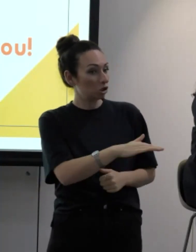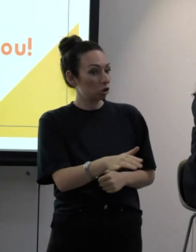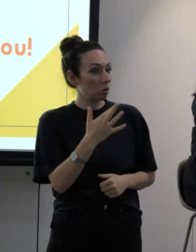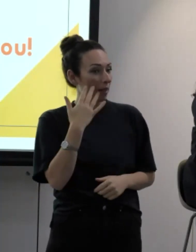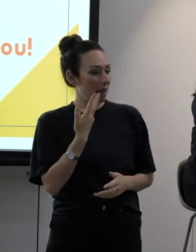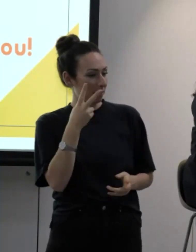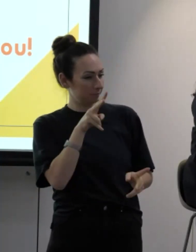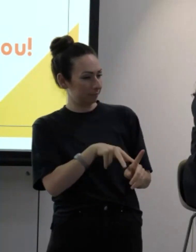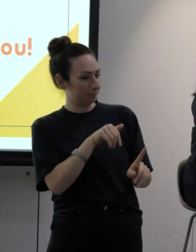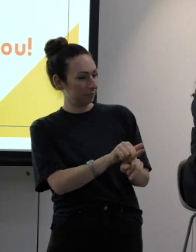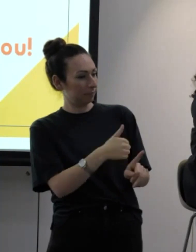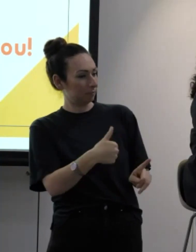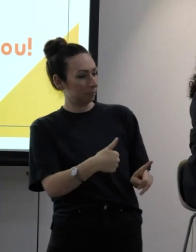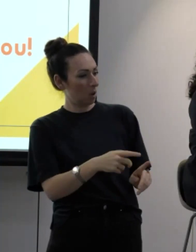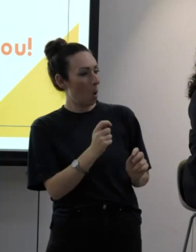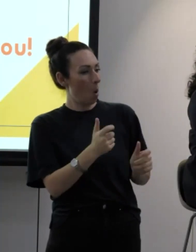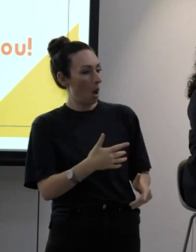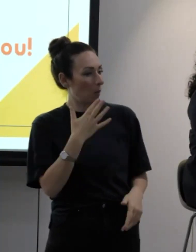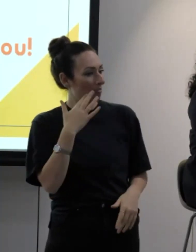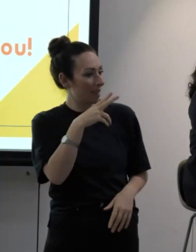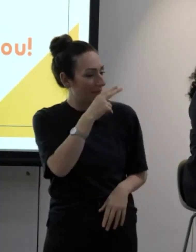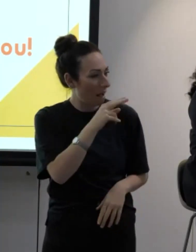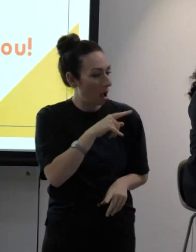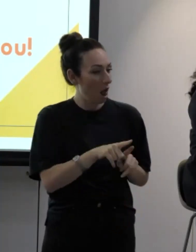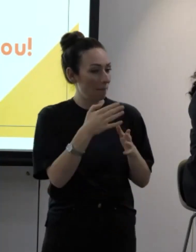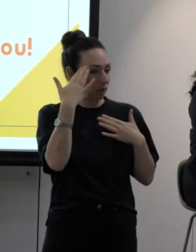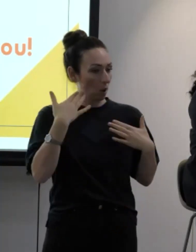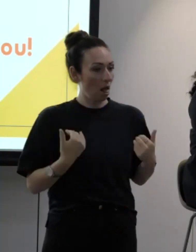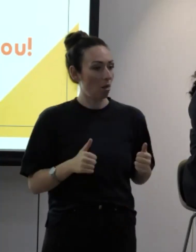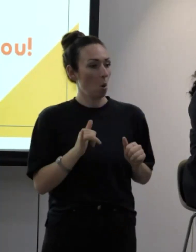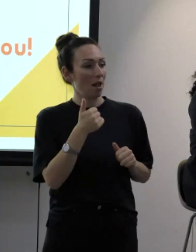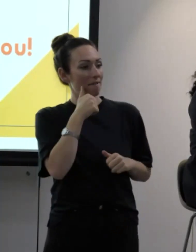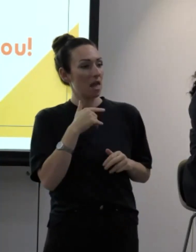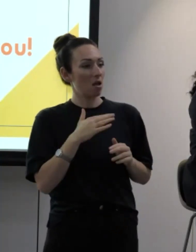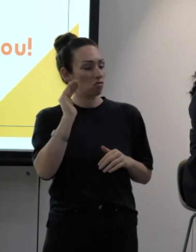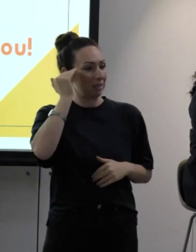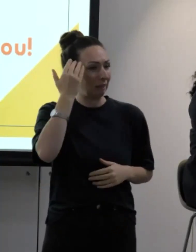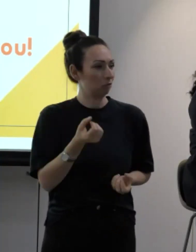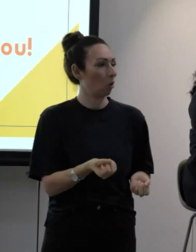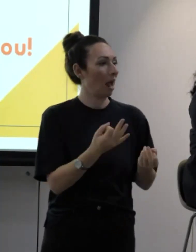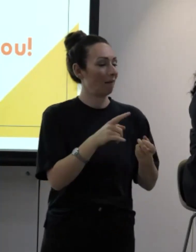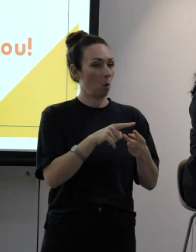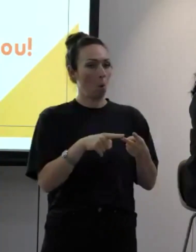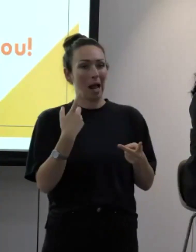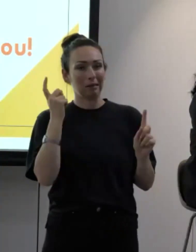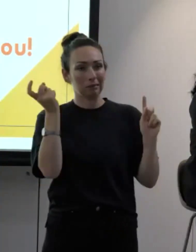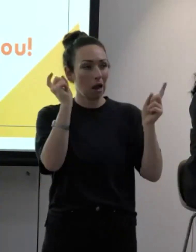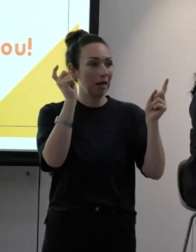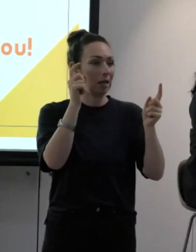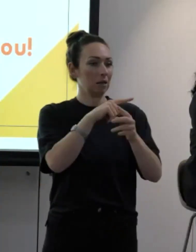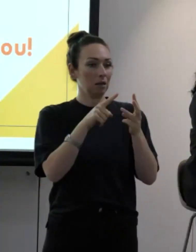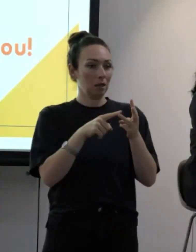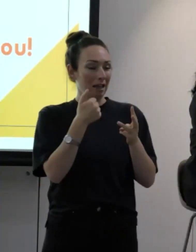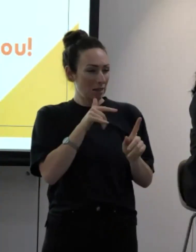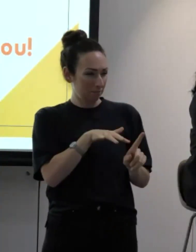notice mental health needs? For example, very low resilience and anxiety have not addressed that